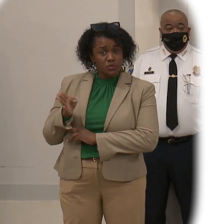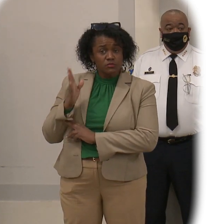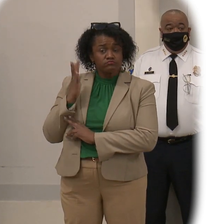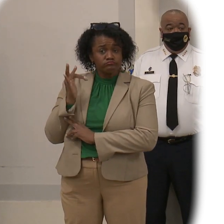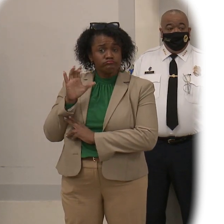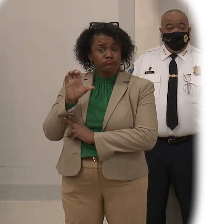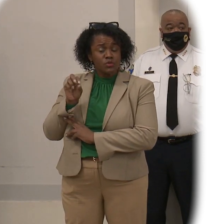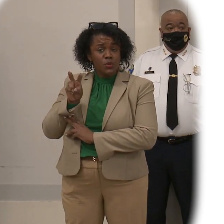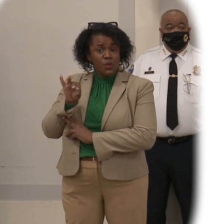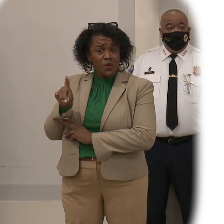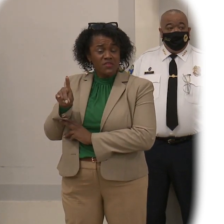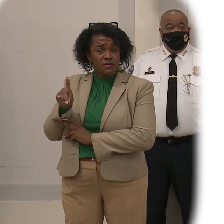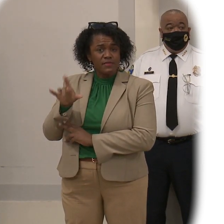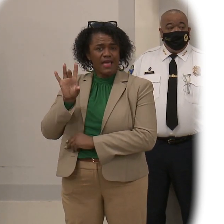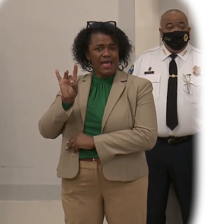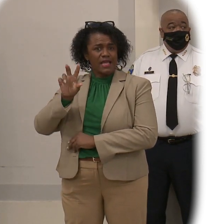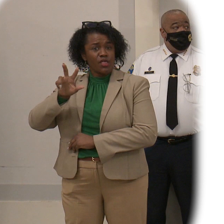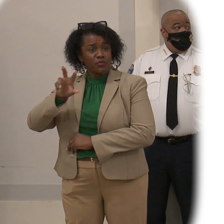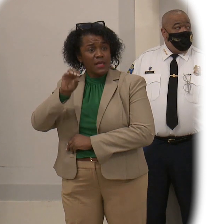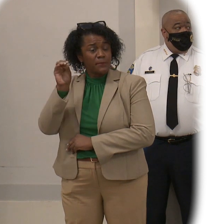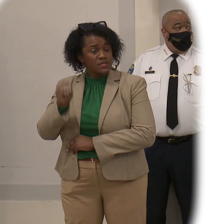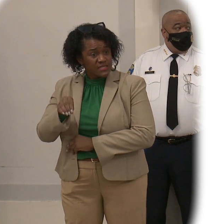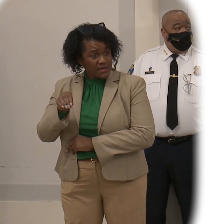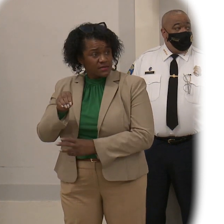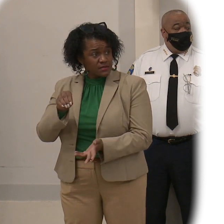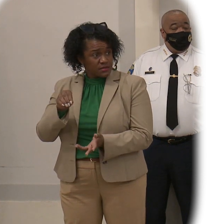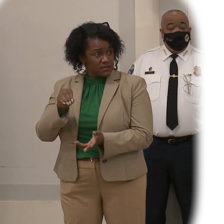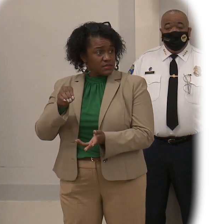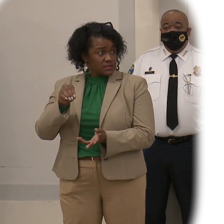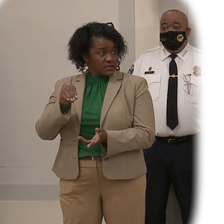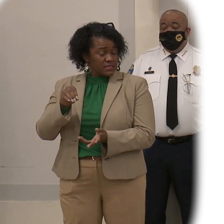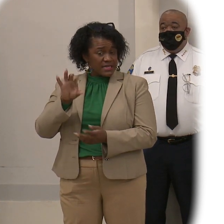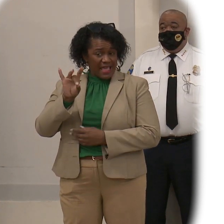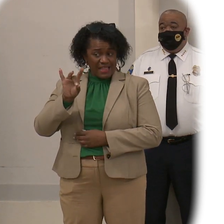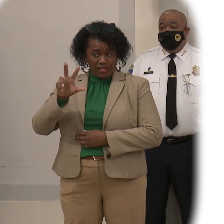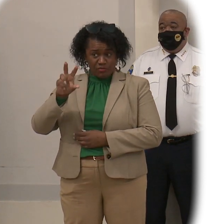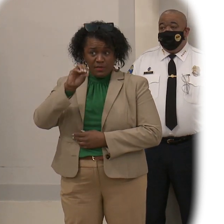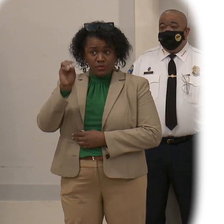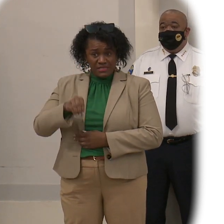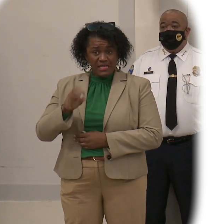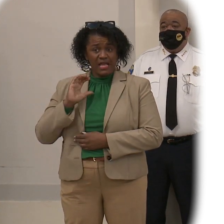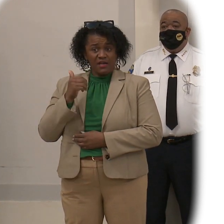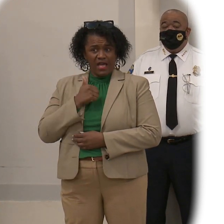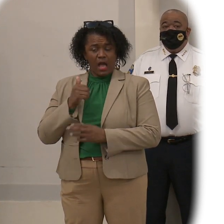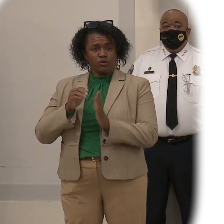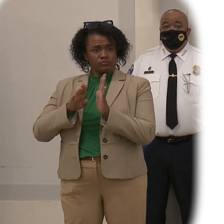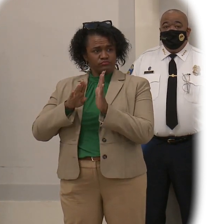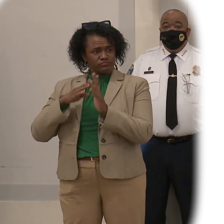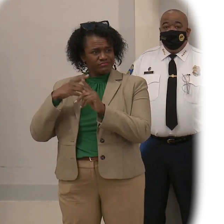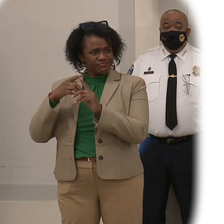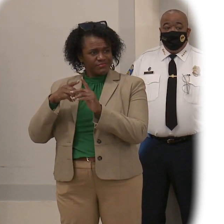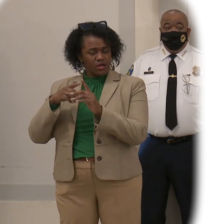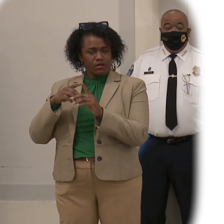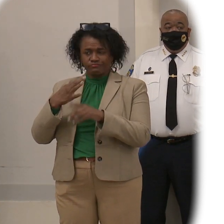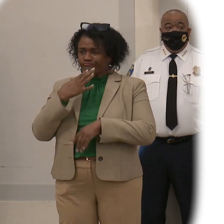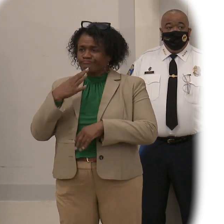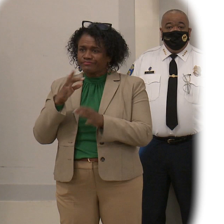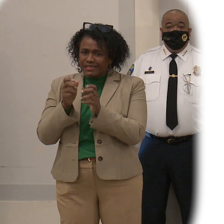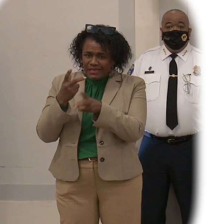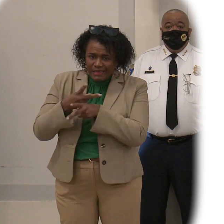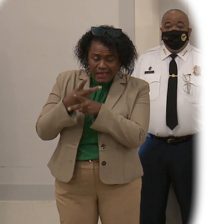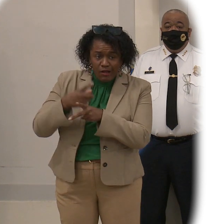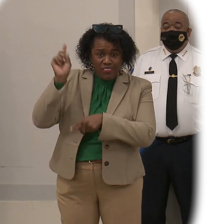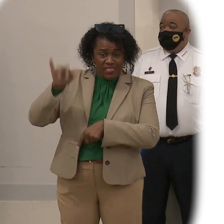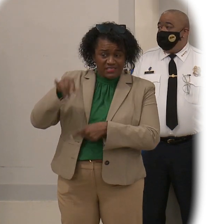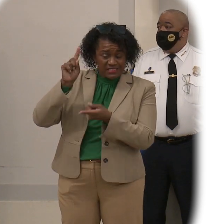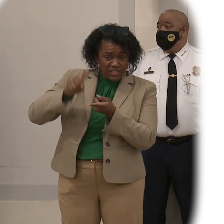COVID. 83% of our ICU beds and 83% of our acute care beds are currently utilized, which is also a